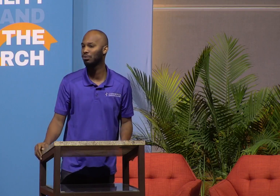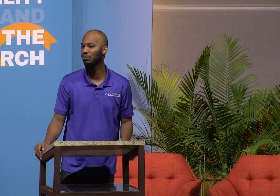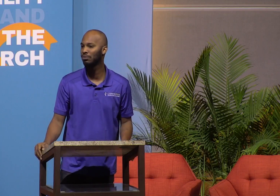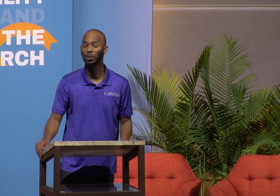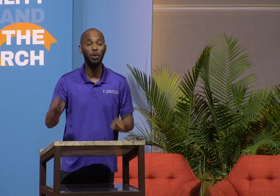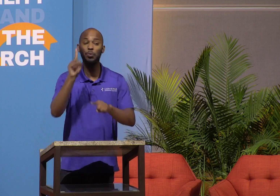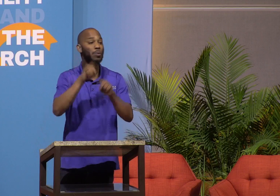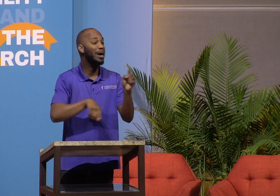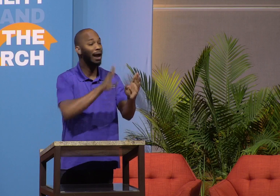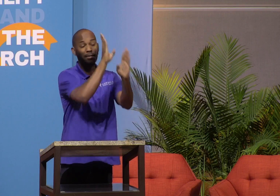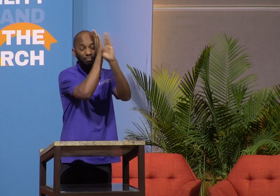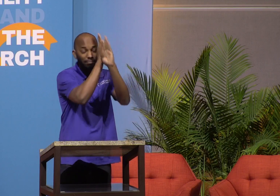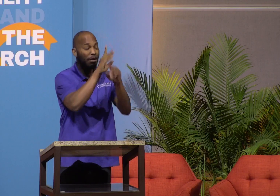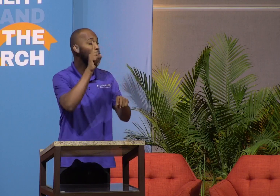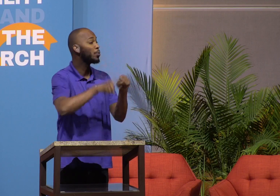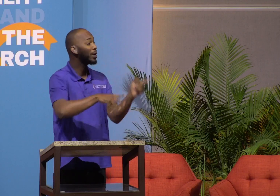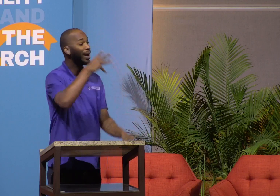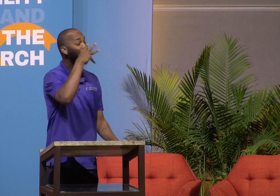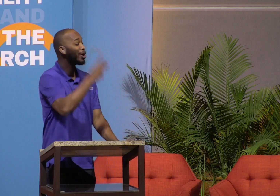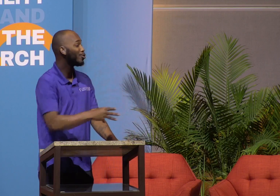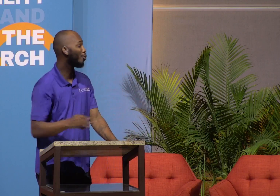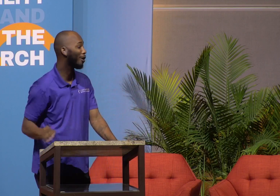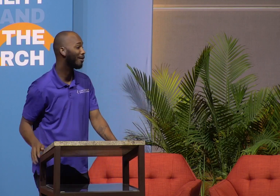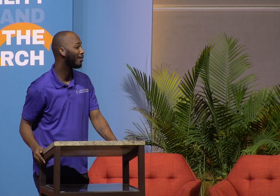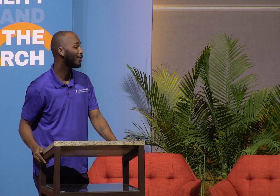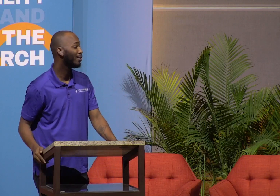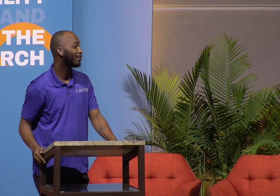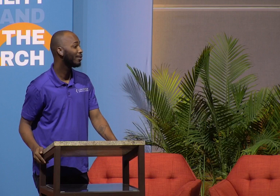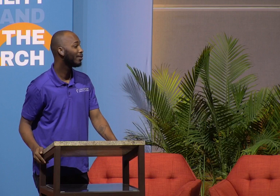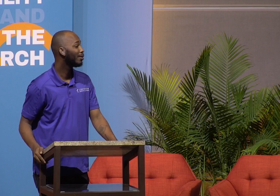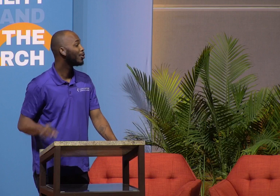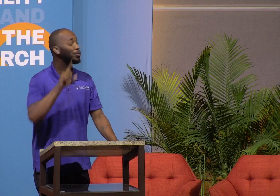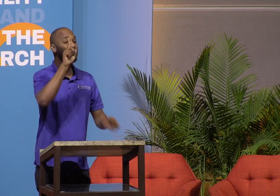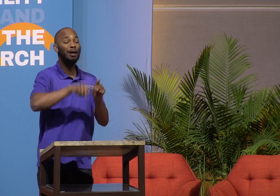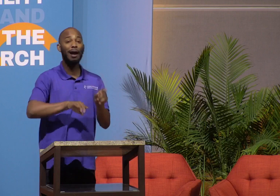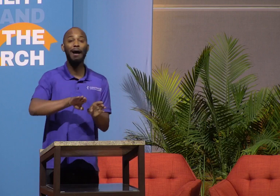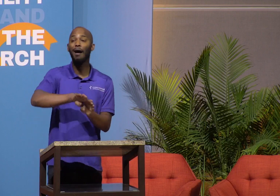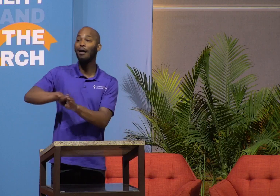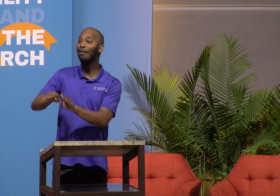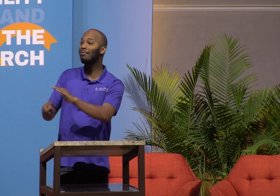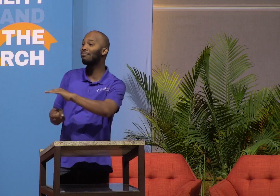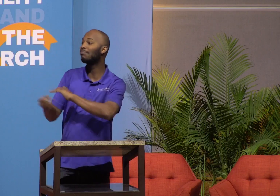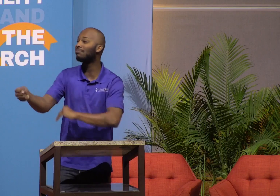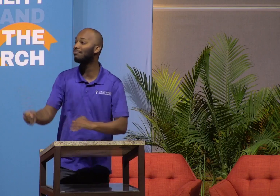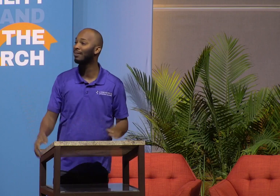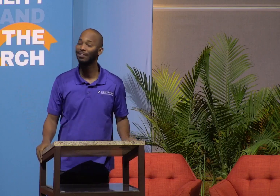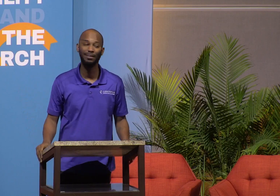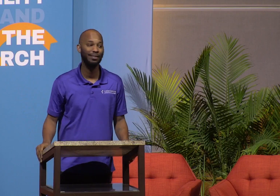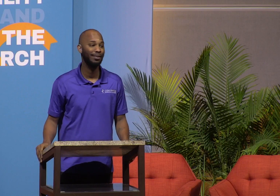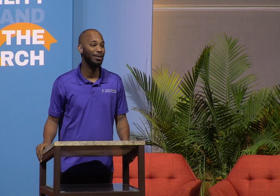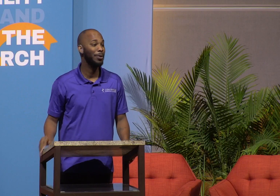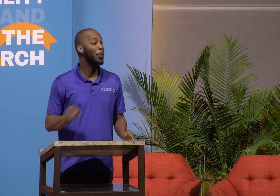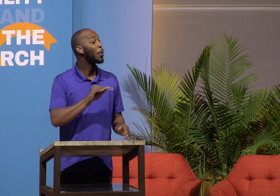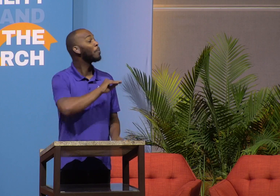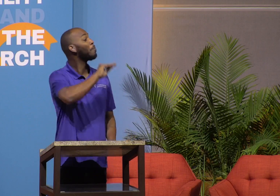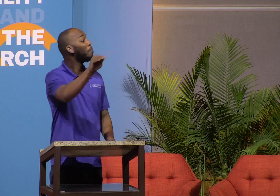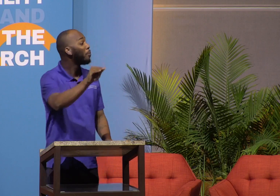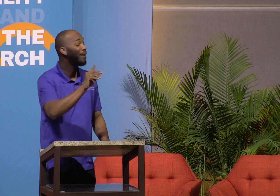Not only that, it's biblical. It's not something that you can neglect and pretend it's going to go away. This is something that is